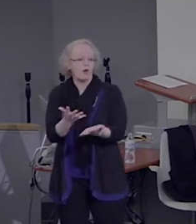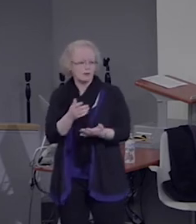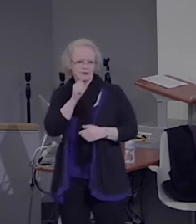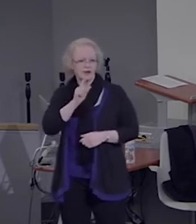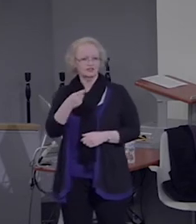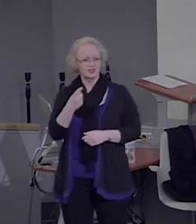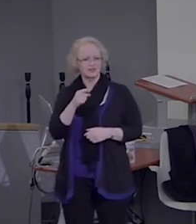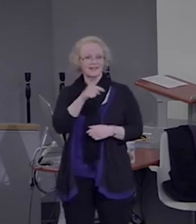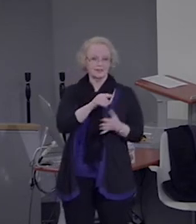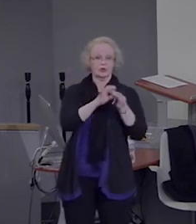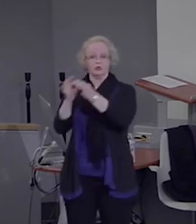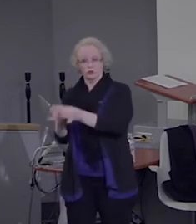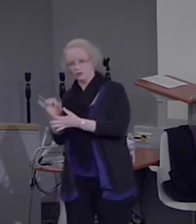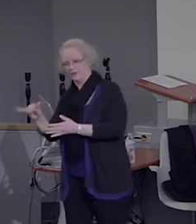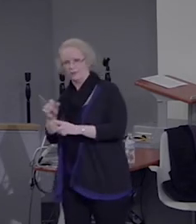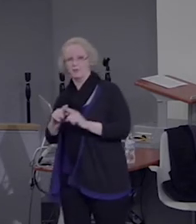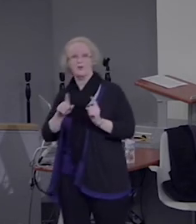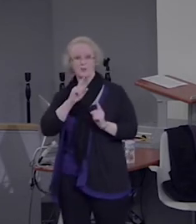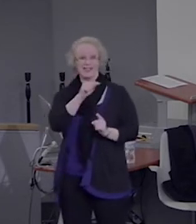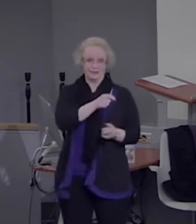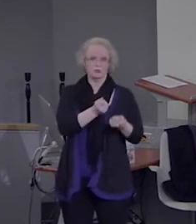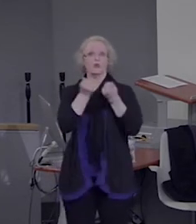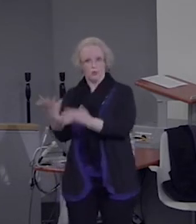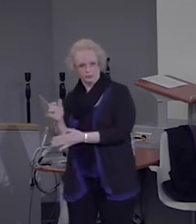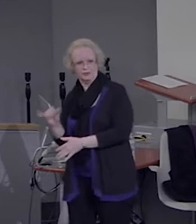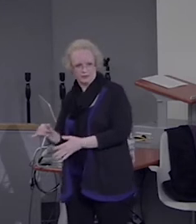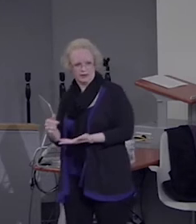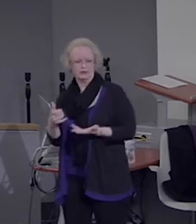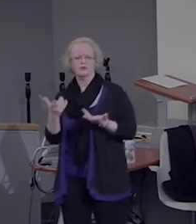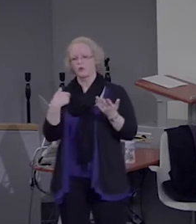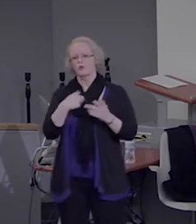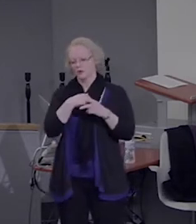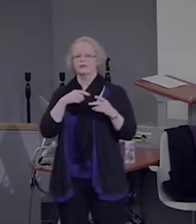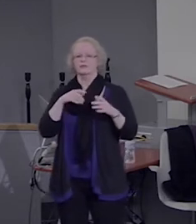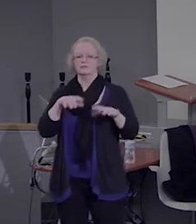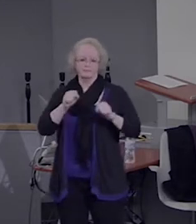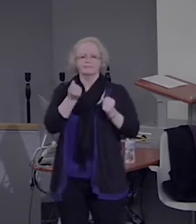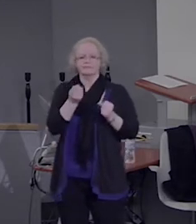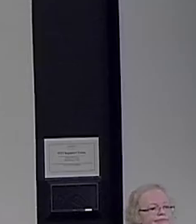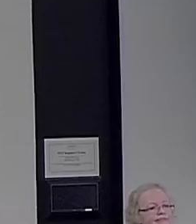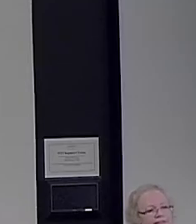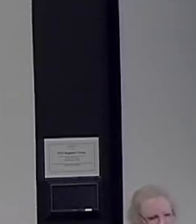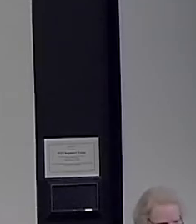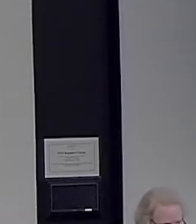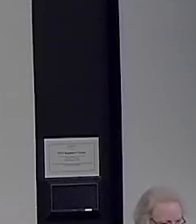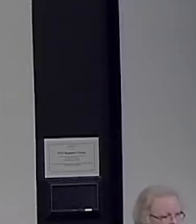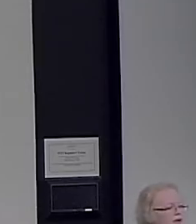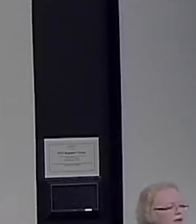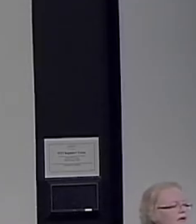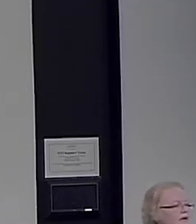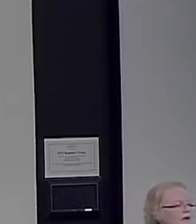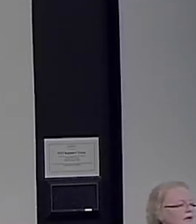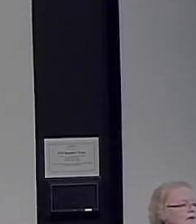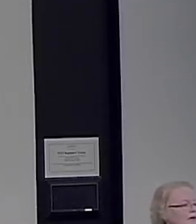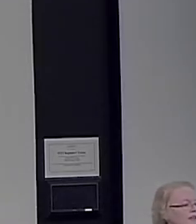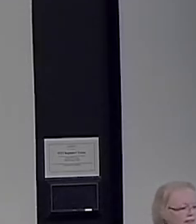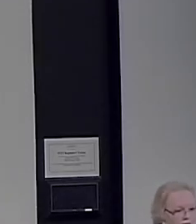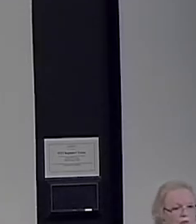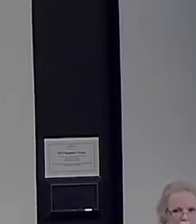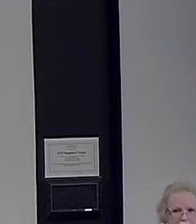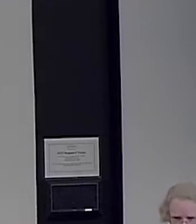so we did a study we actually did a bunch of studies but we did this one study looking at